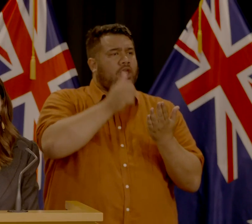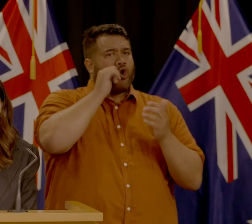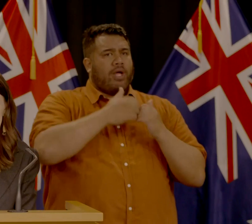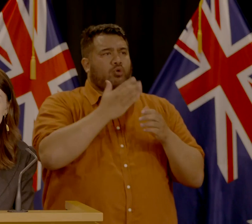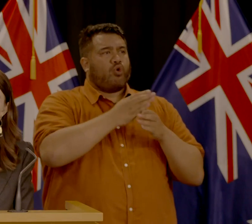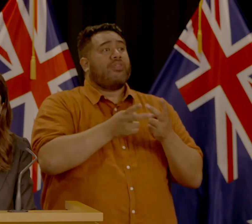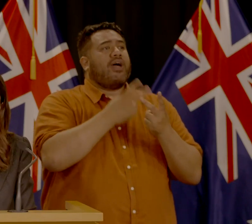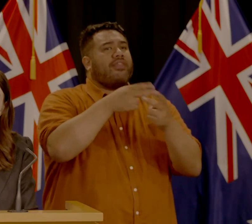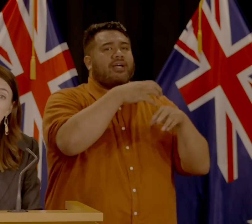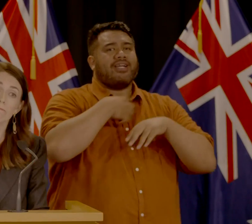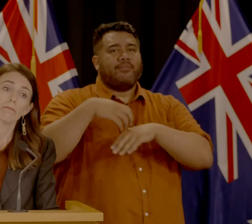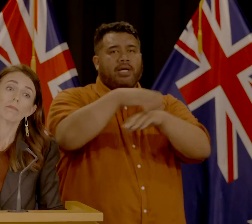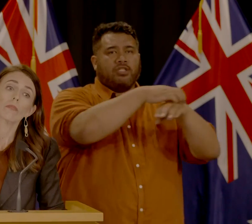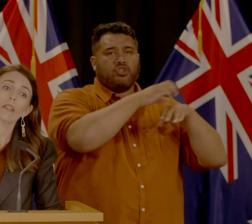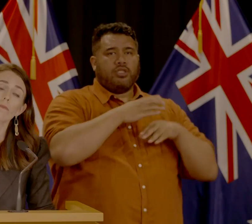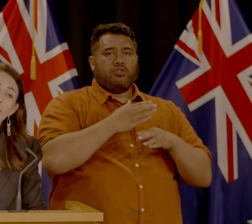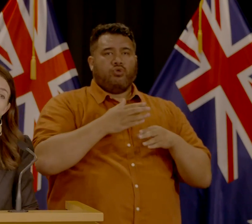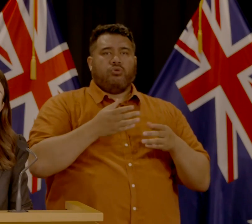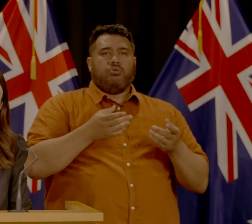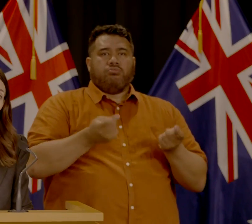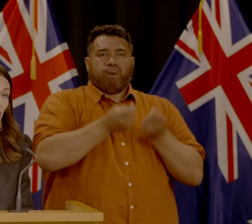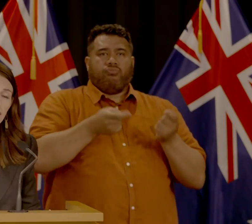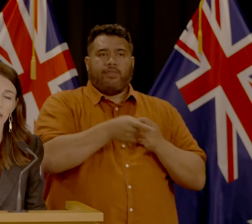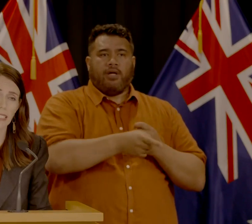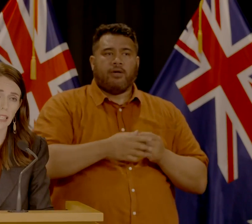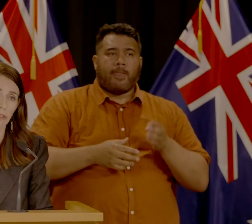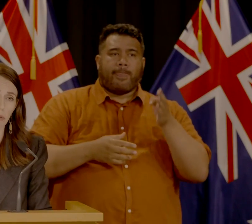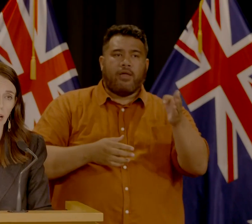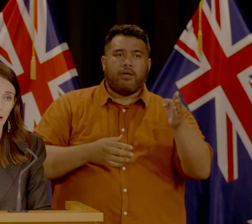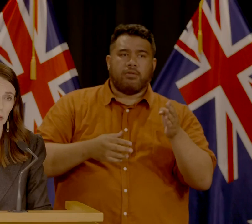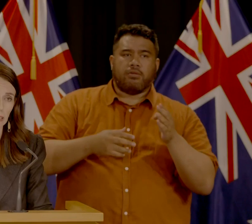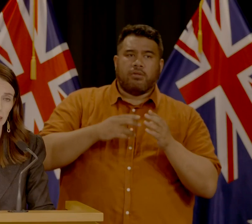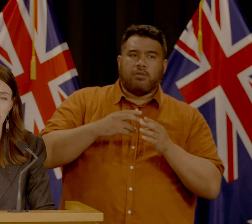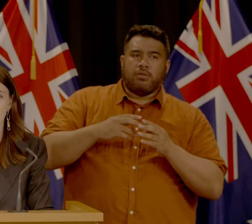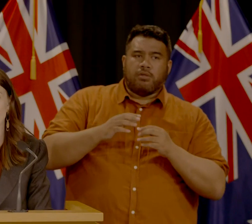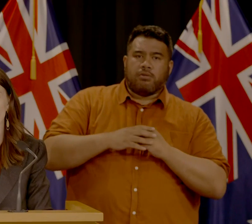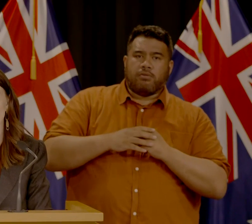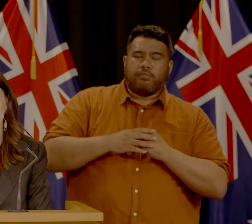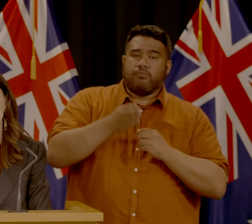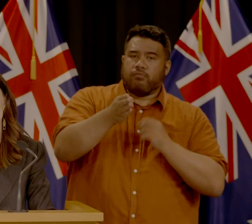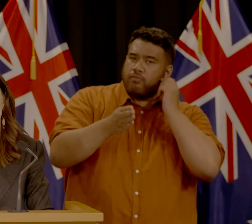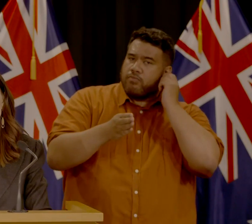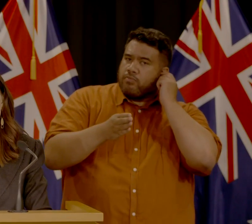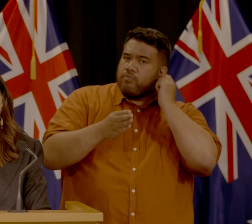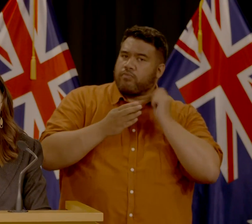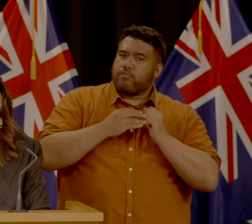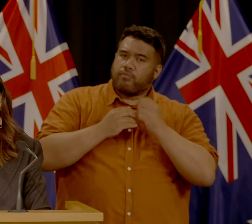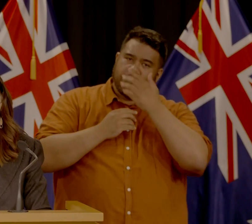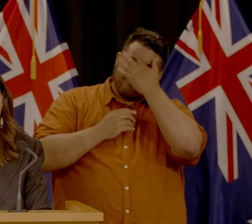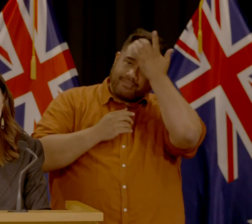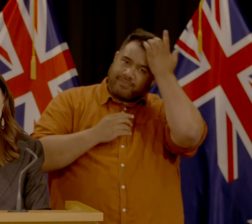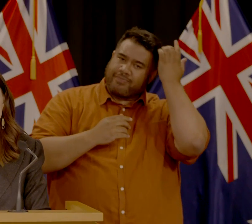government agencies. Provisions in place for We have no end date for them presently. There's a lot of expectation